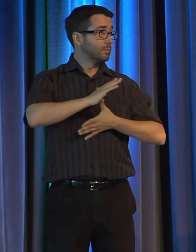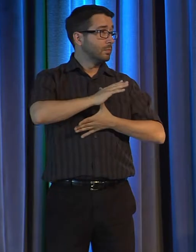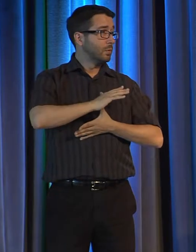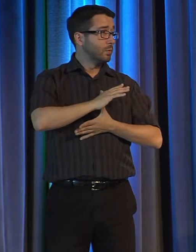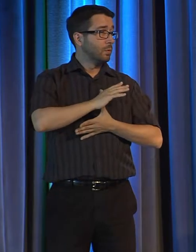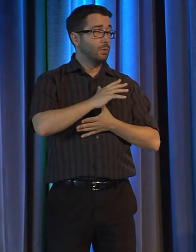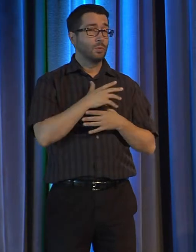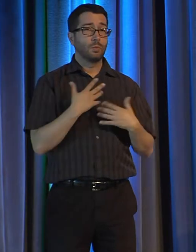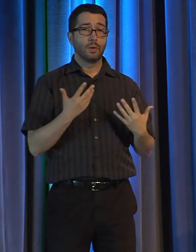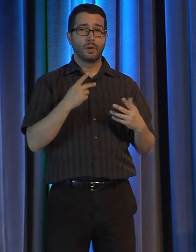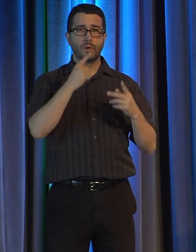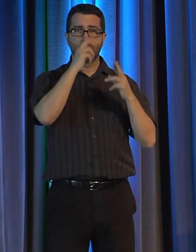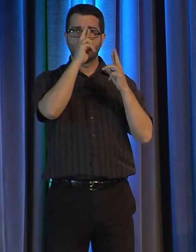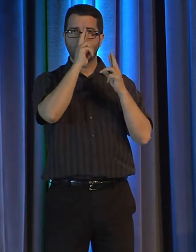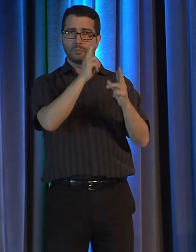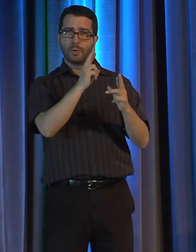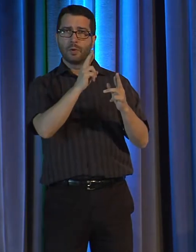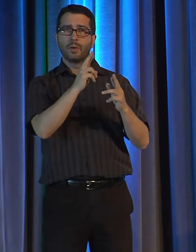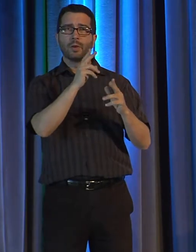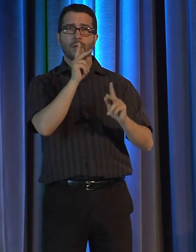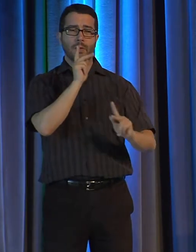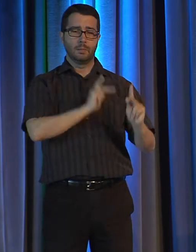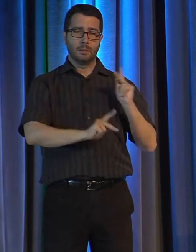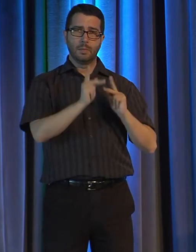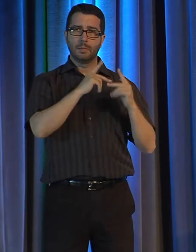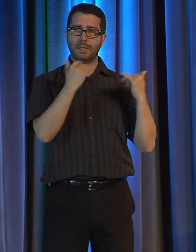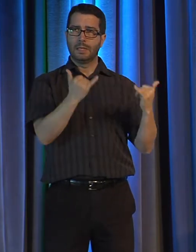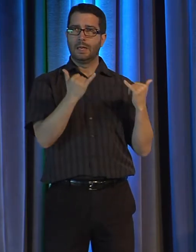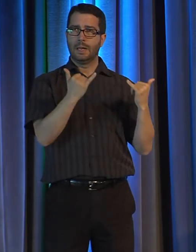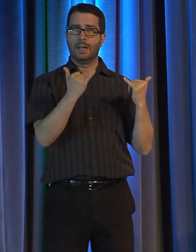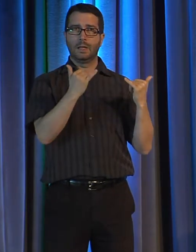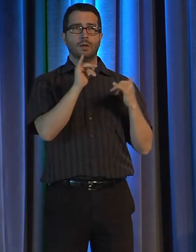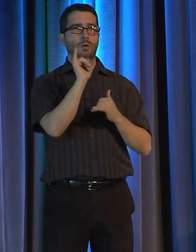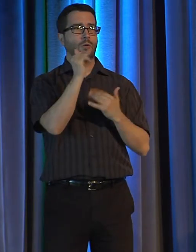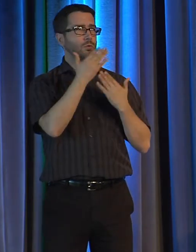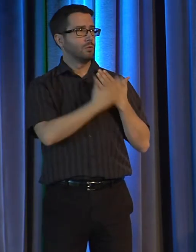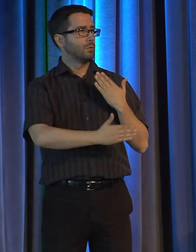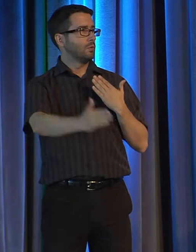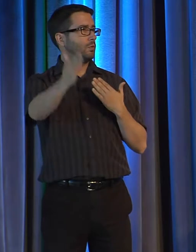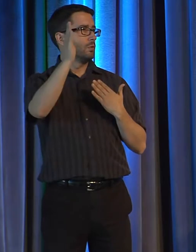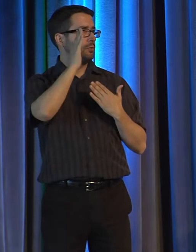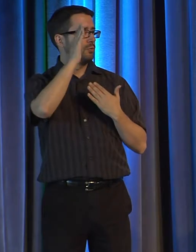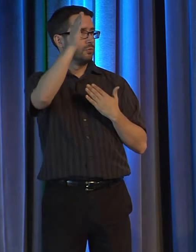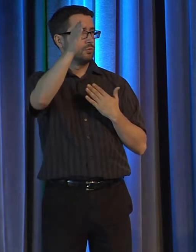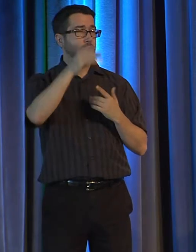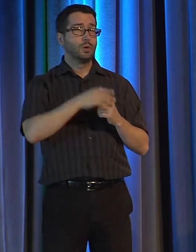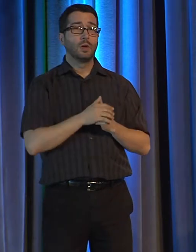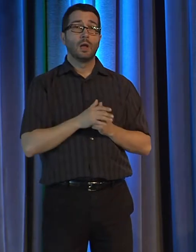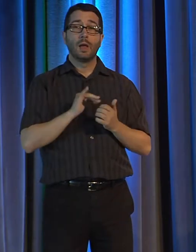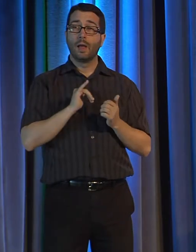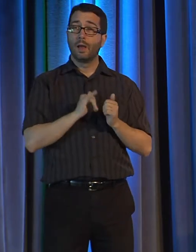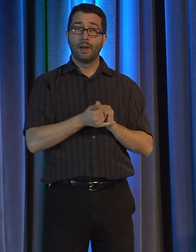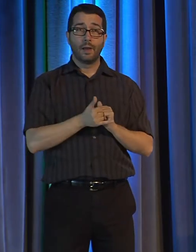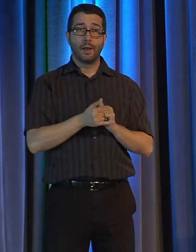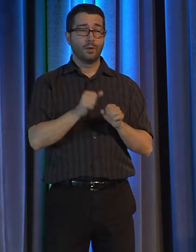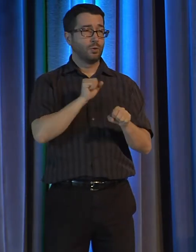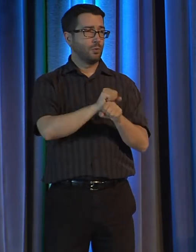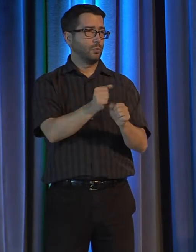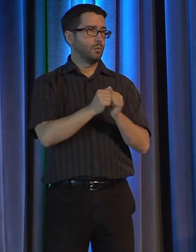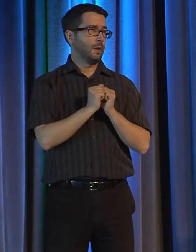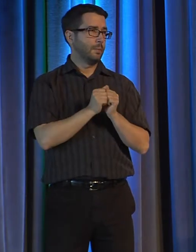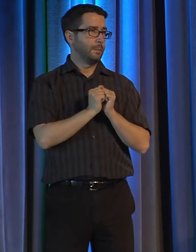is responsive to the needs of our population today and into the future. And we can only do that by working